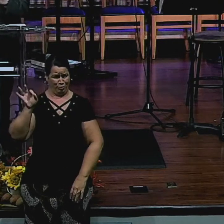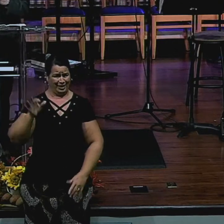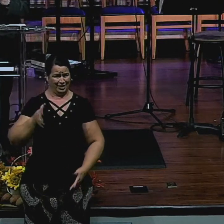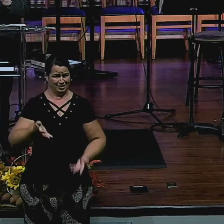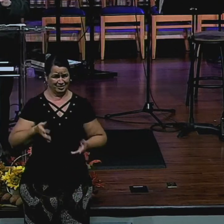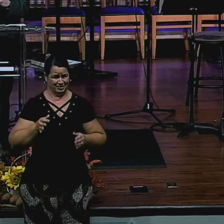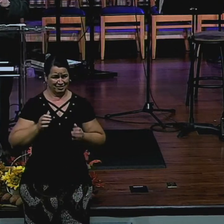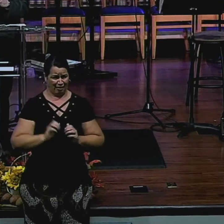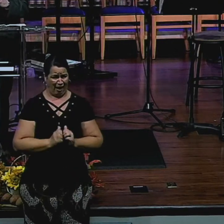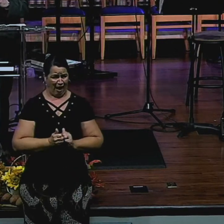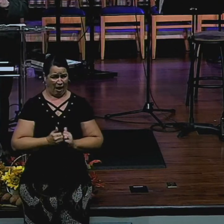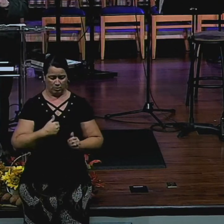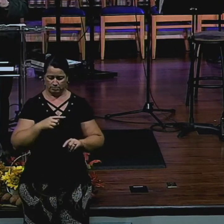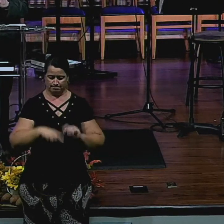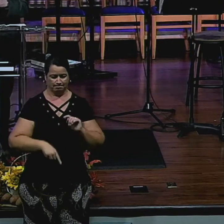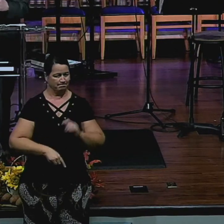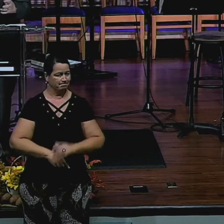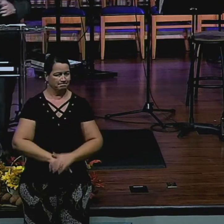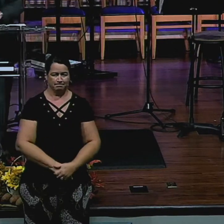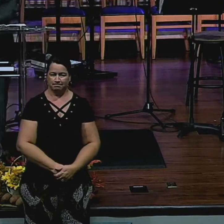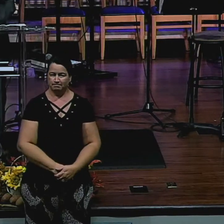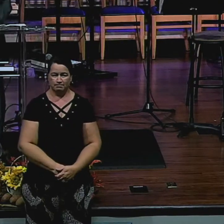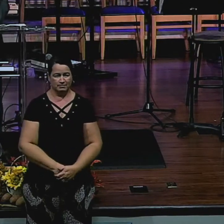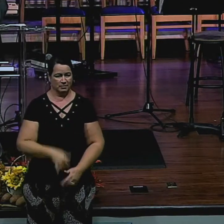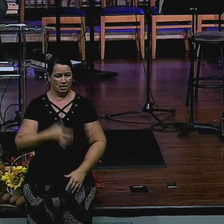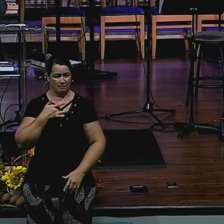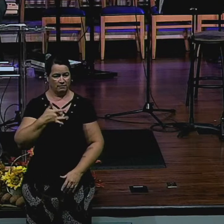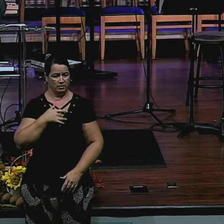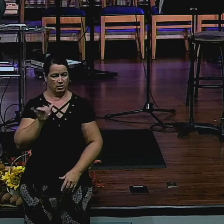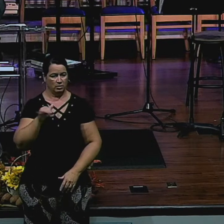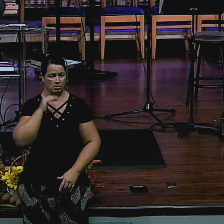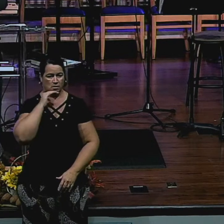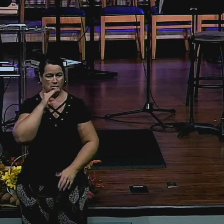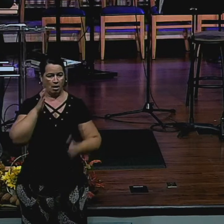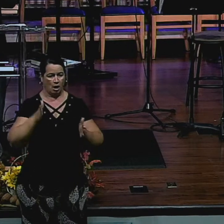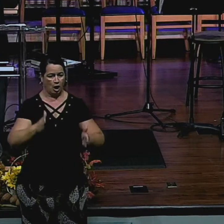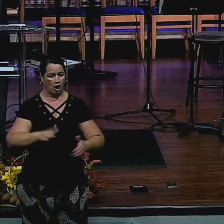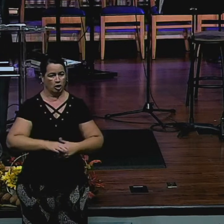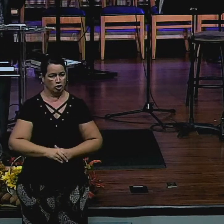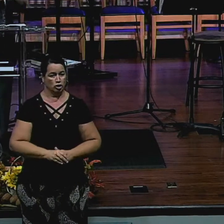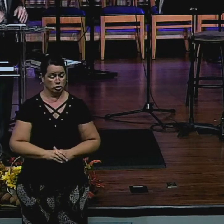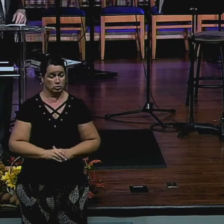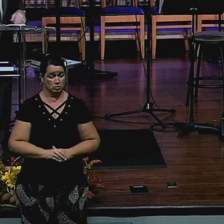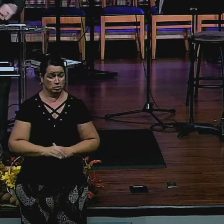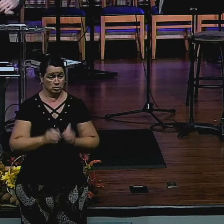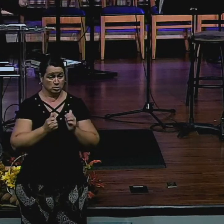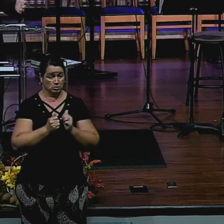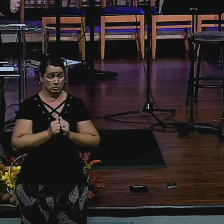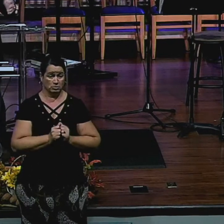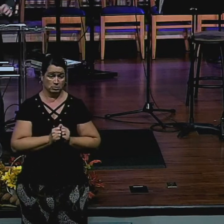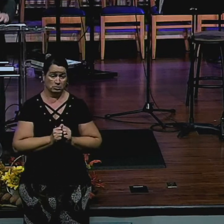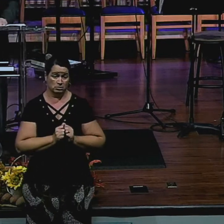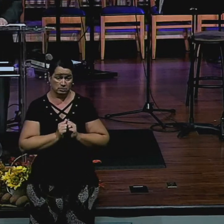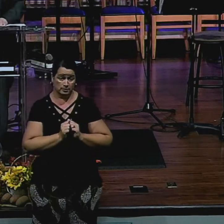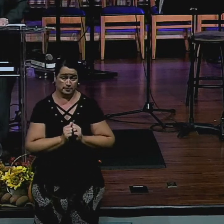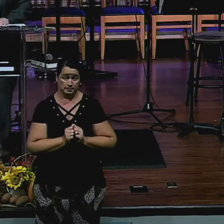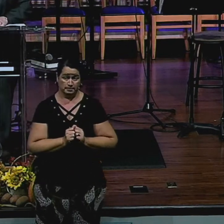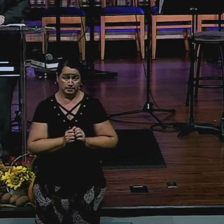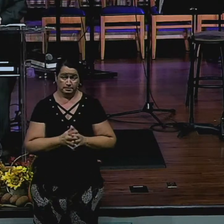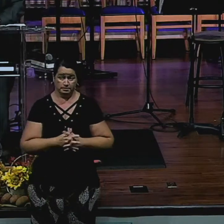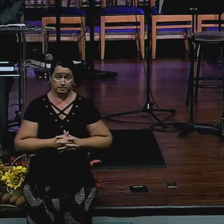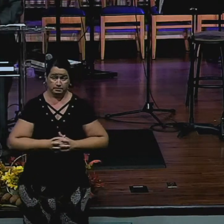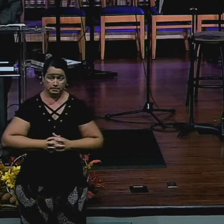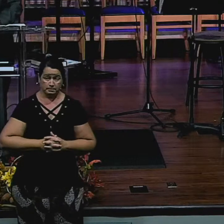I just couldn't do it. I would feel like I was lying. You know, most of you ain't going to make it, but let's listen to it